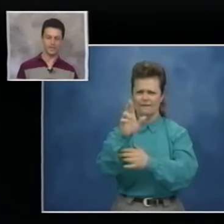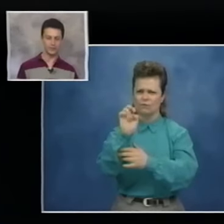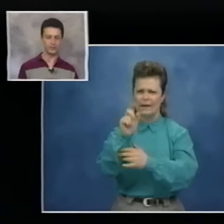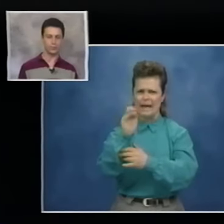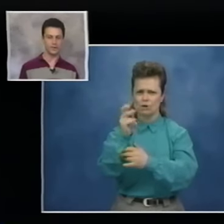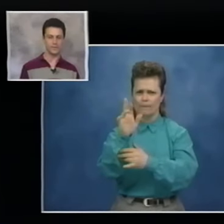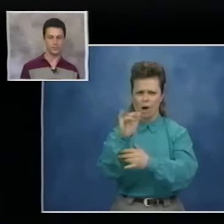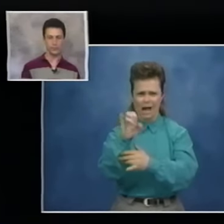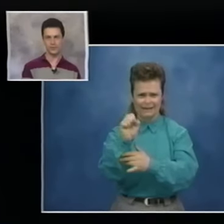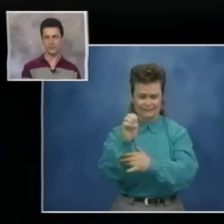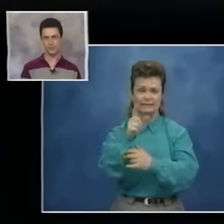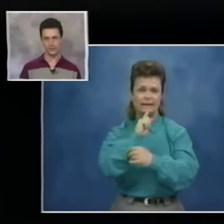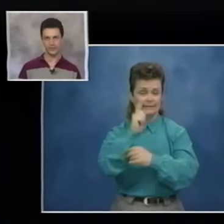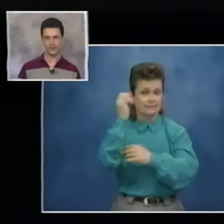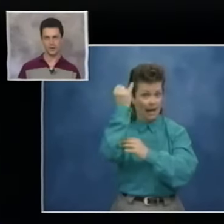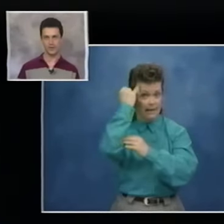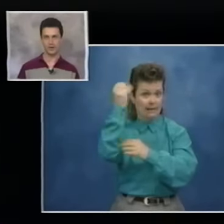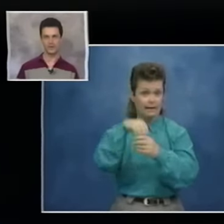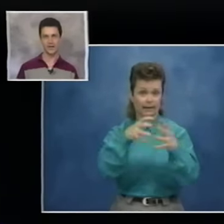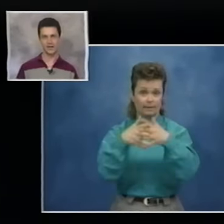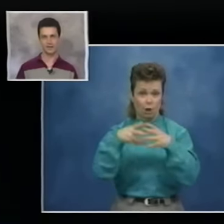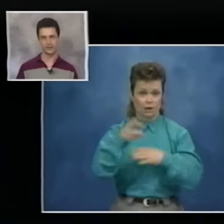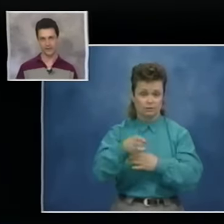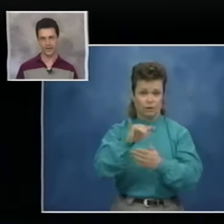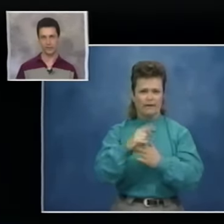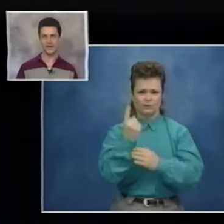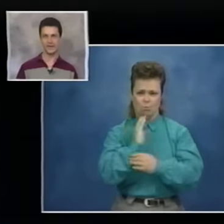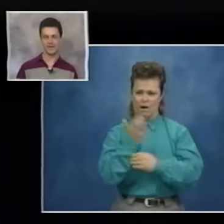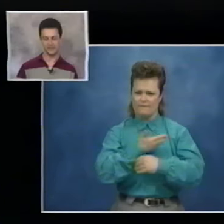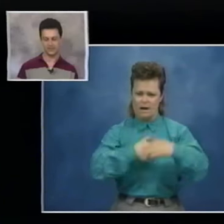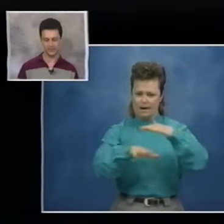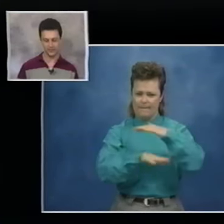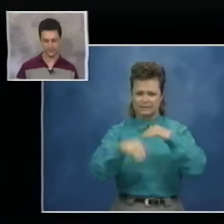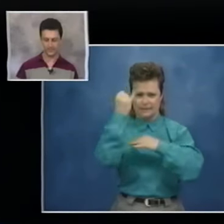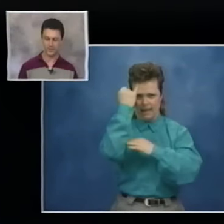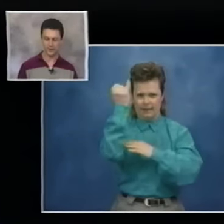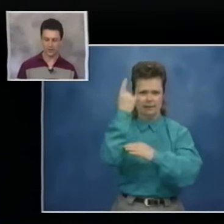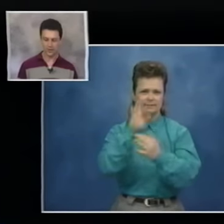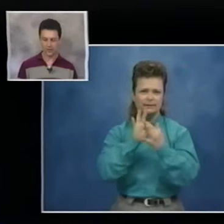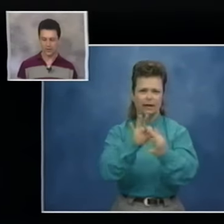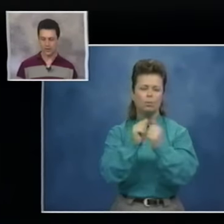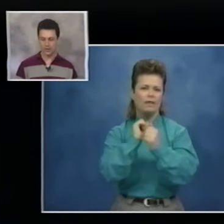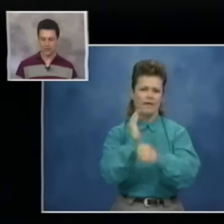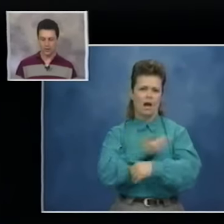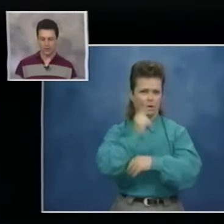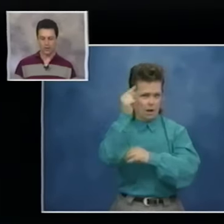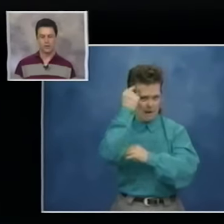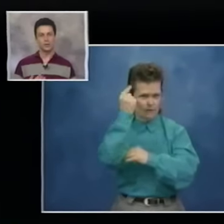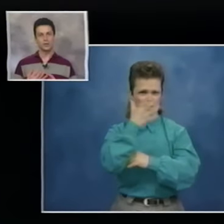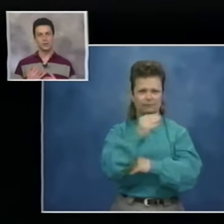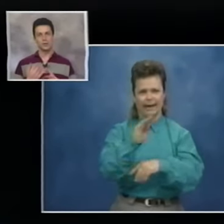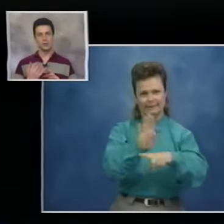really is one of the principles of our entire government and system.